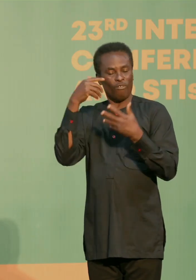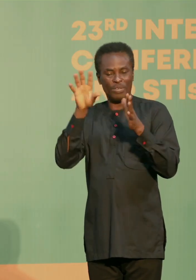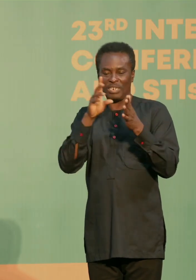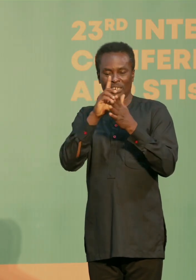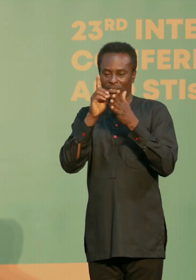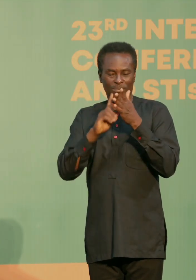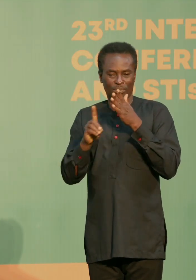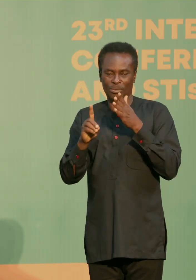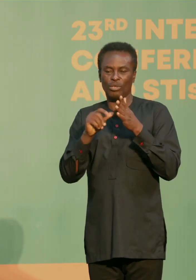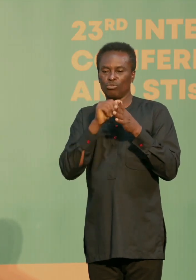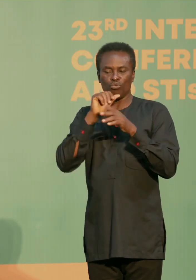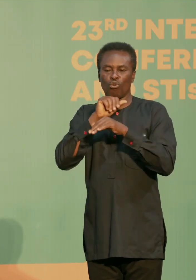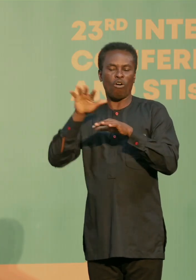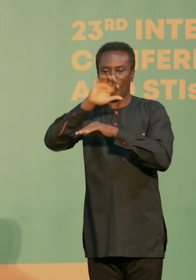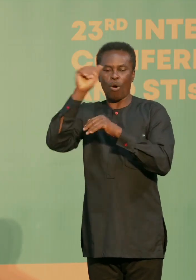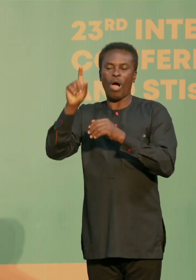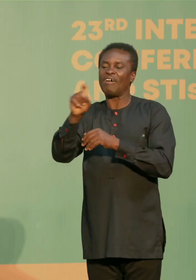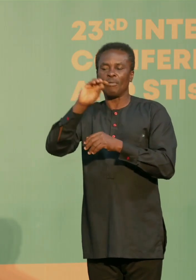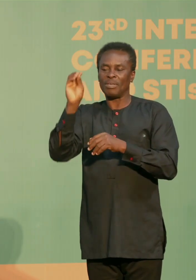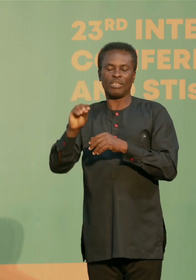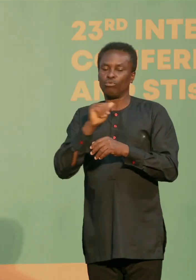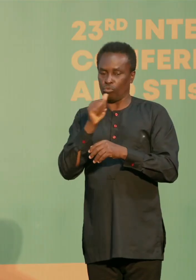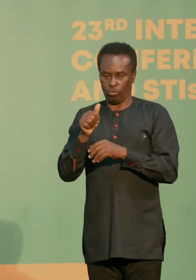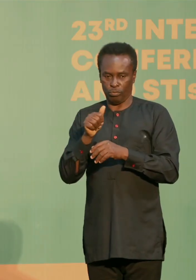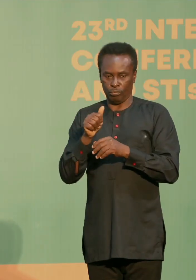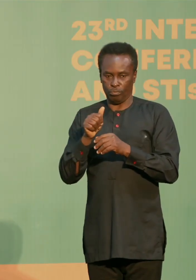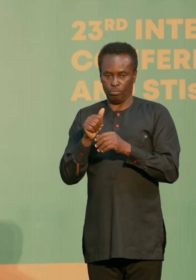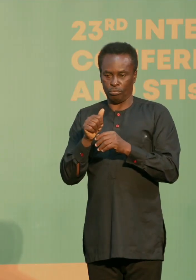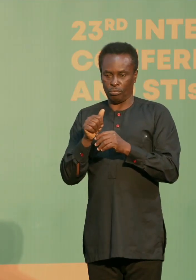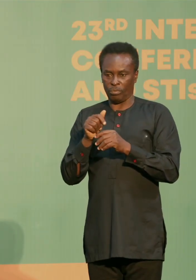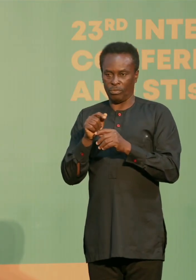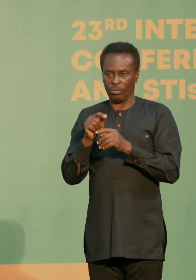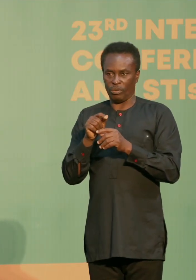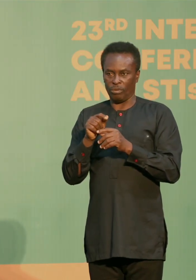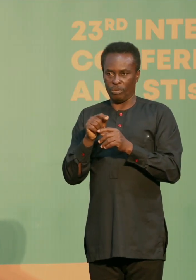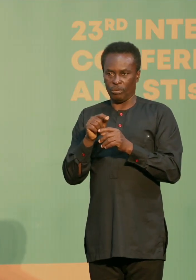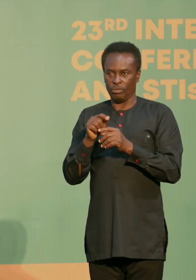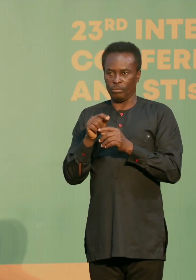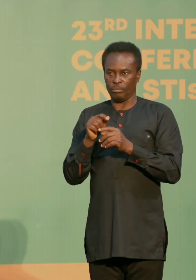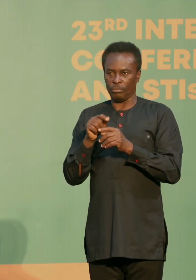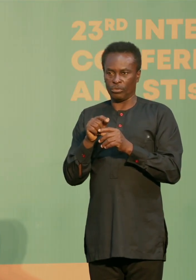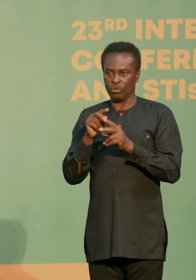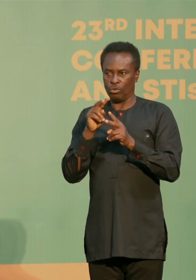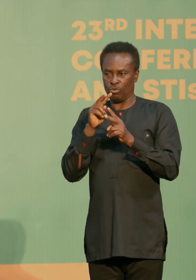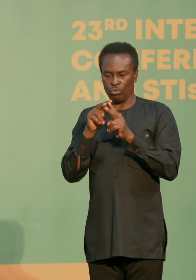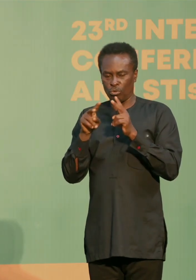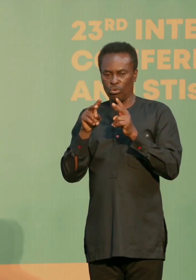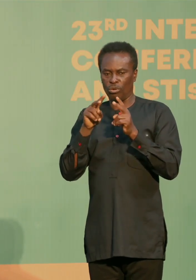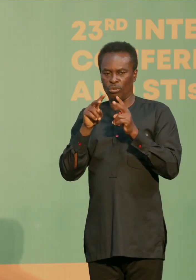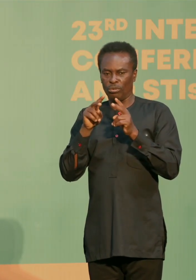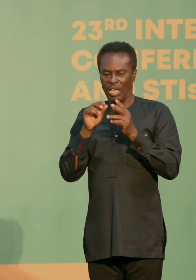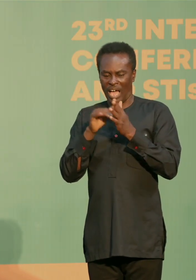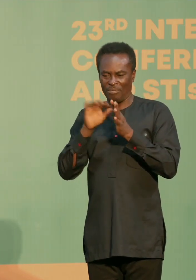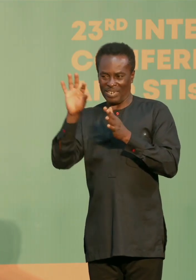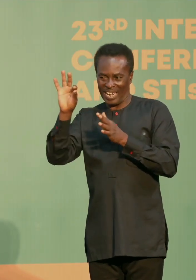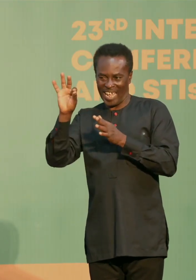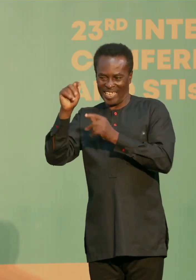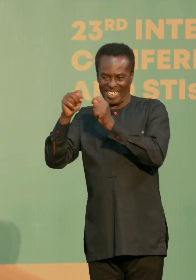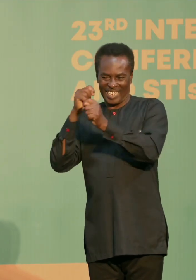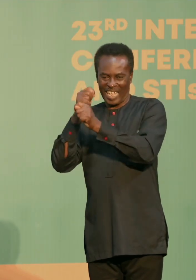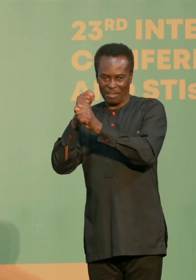cover, like the new Merck vaccine, which has 9 types, caters for, close